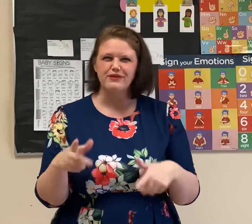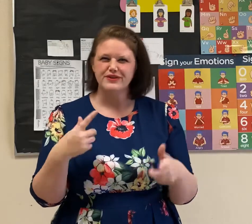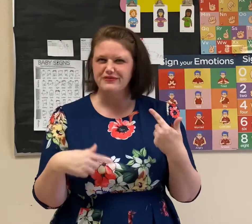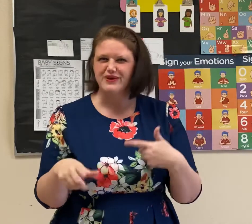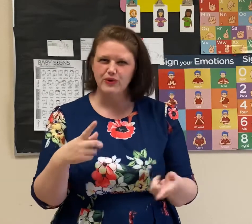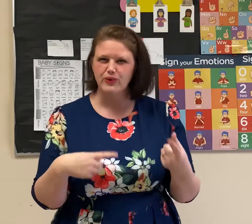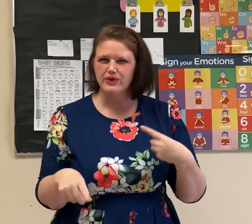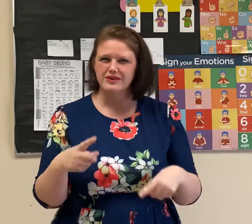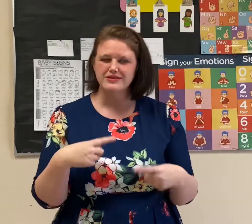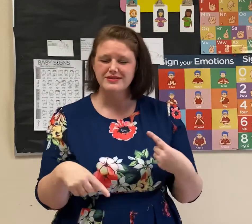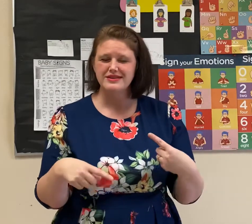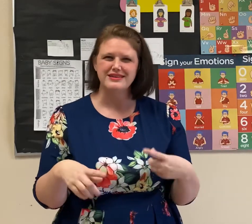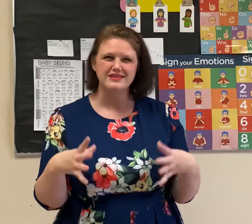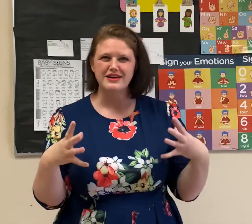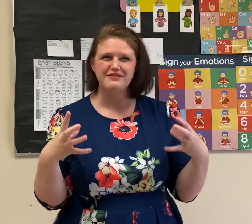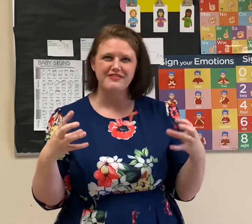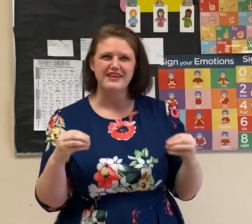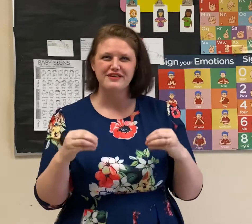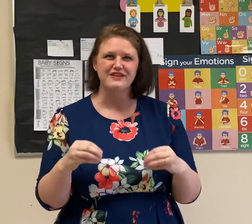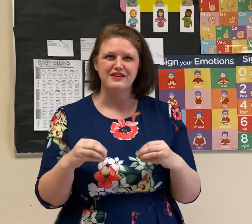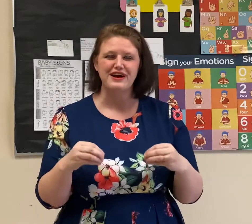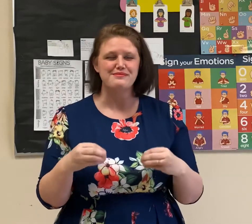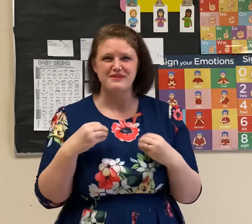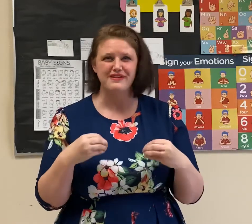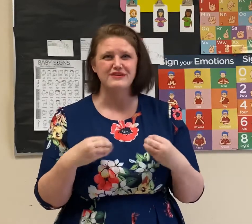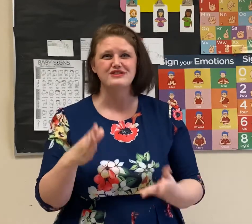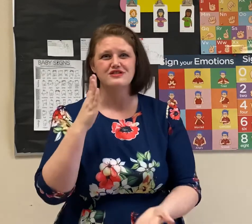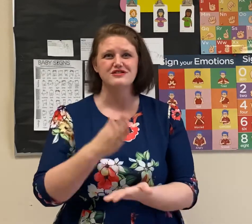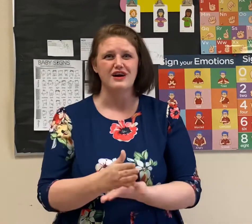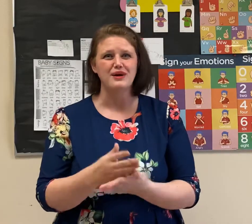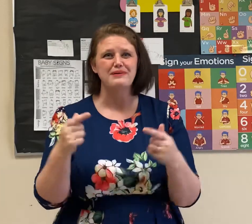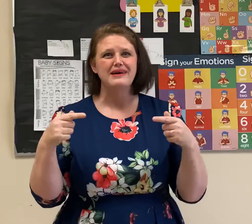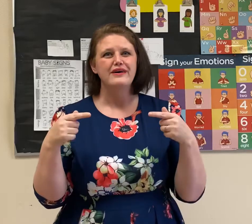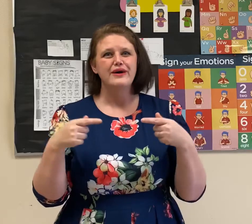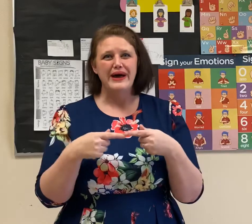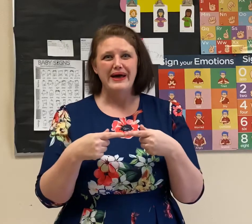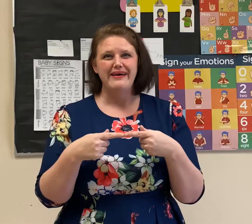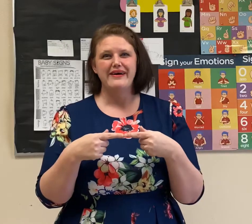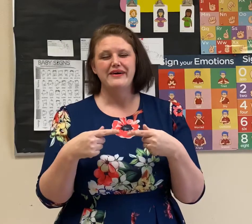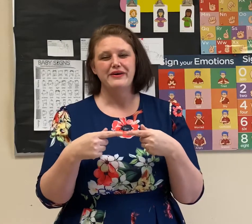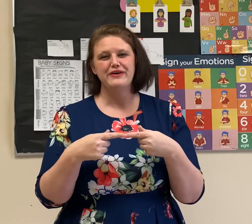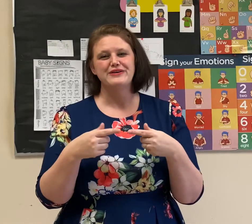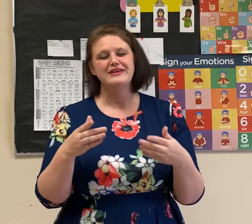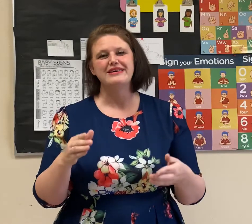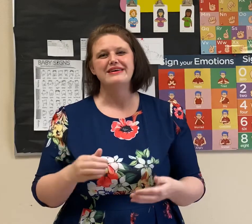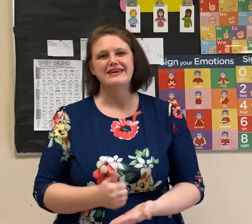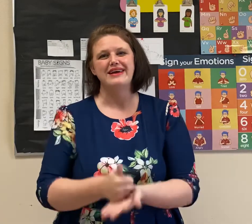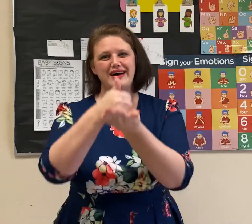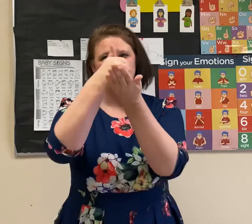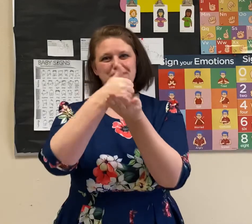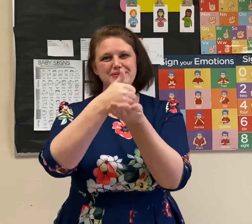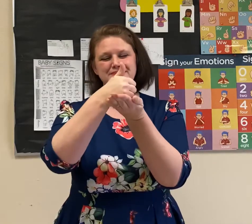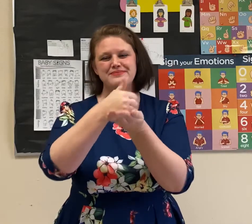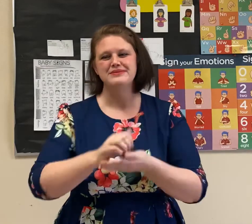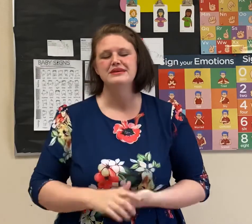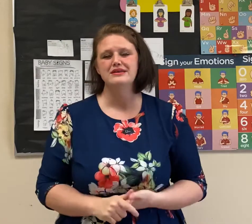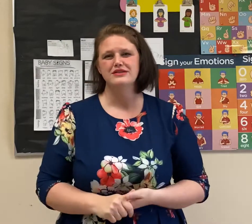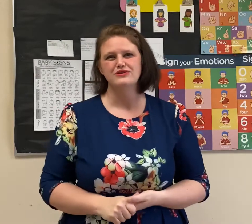different cores until I finally figured out my favorites are stop, hurt, and help. Those are ones